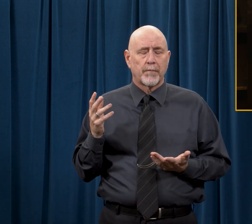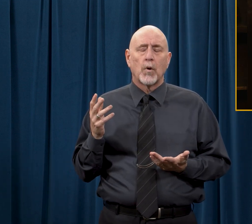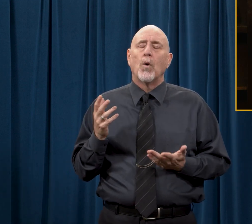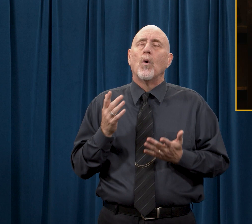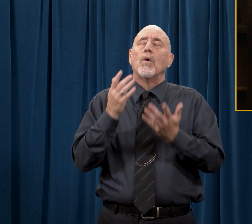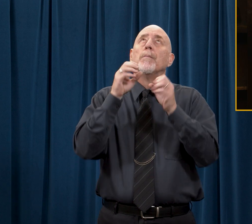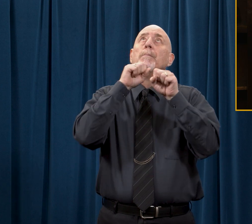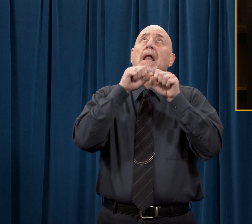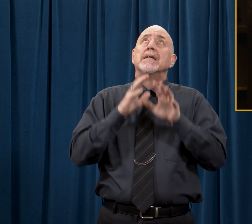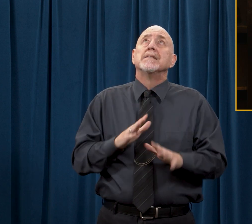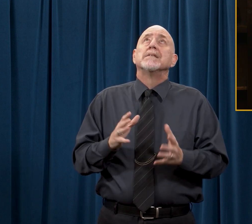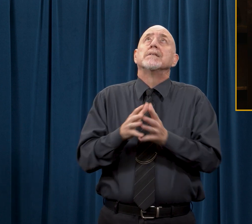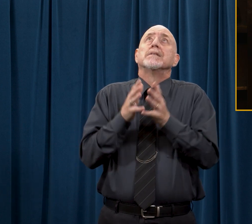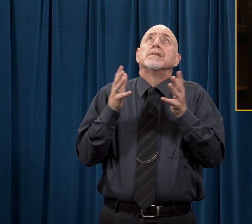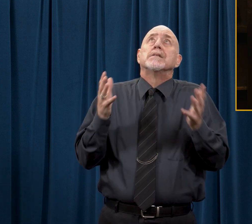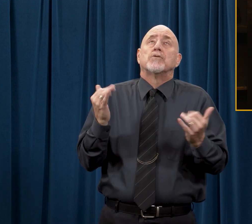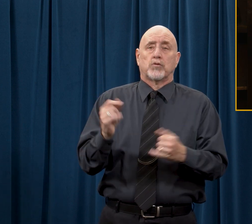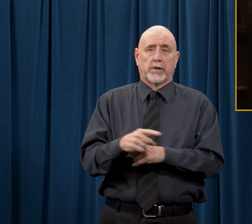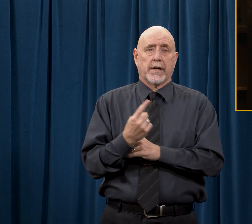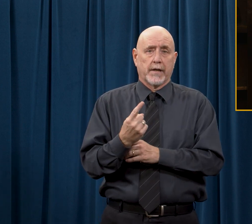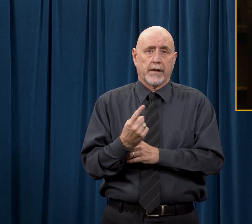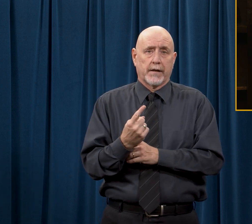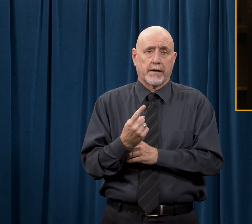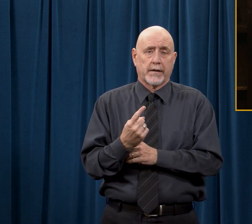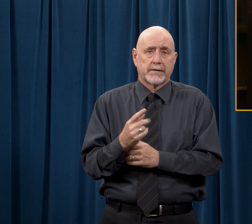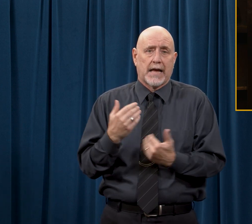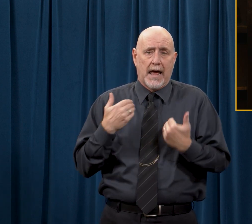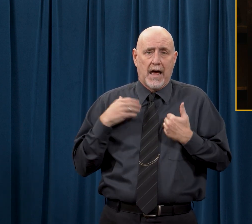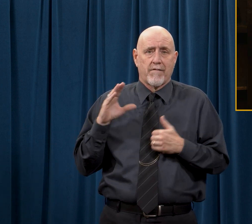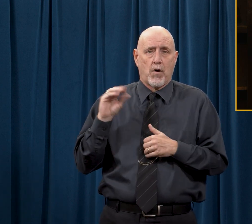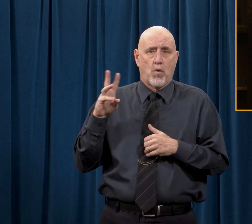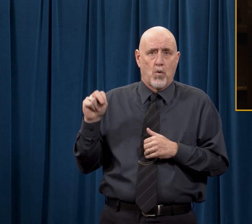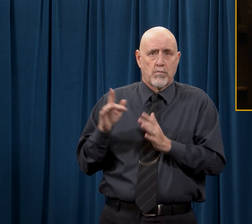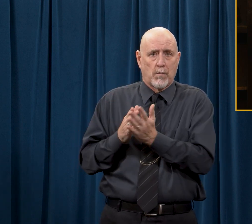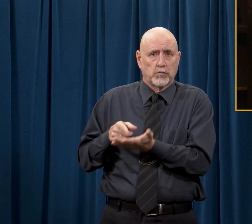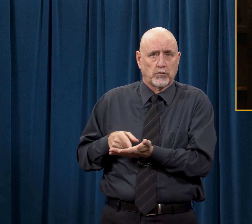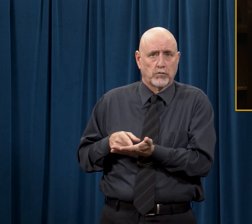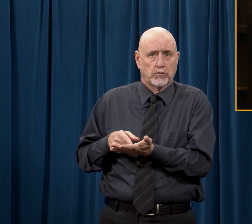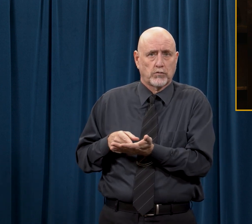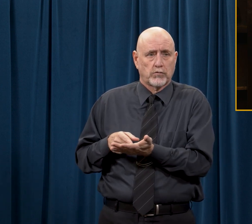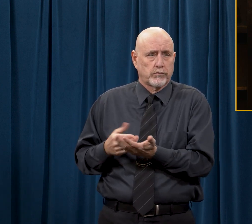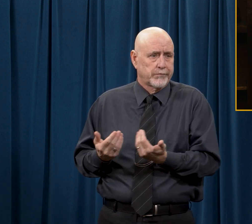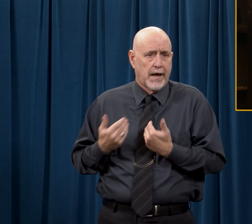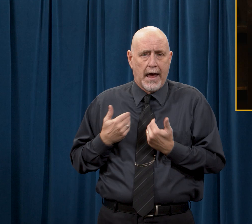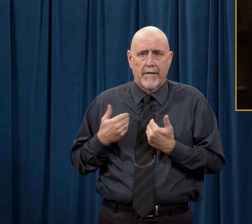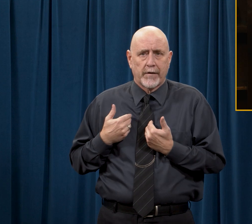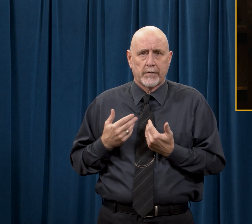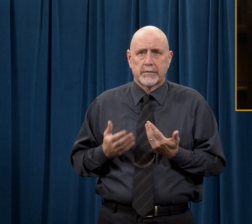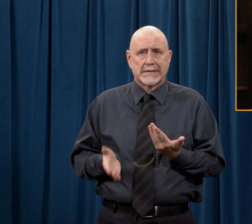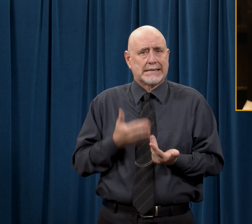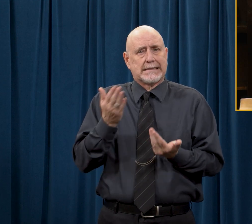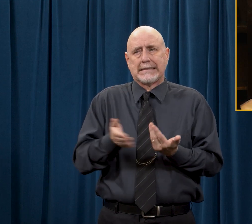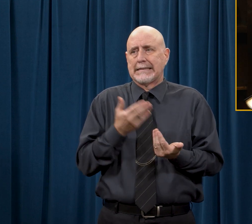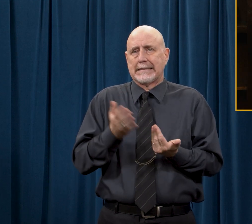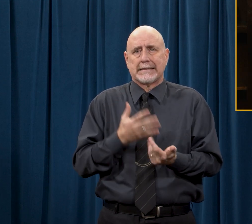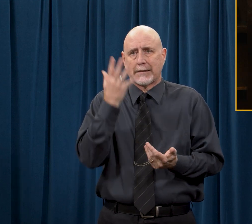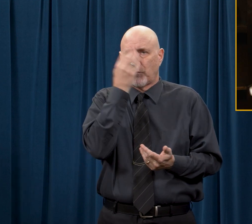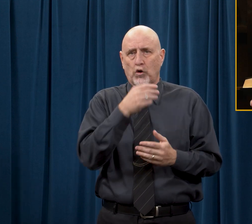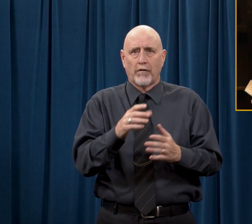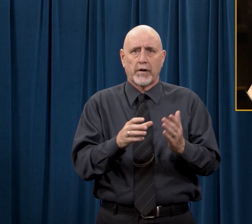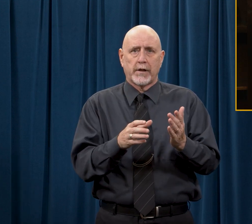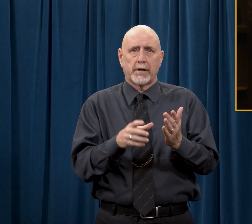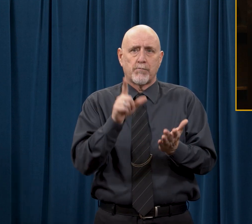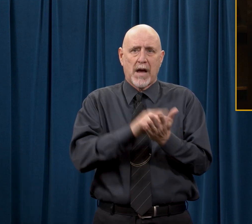And so we're very, very blessed today to own our own Bibles, to have them